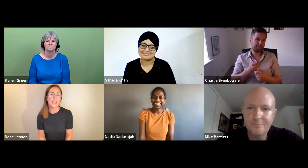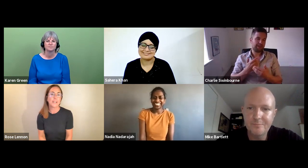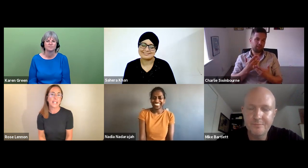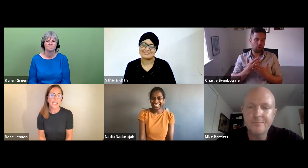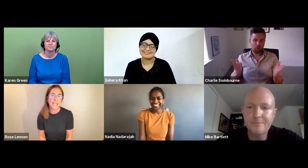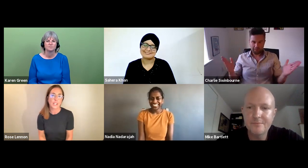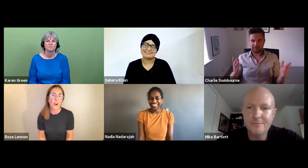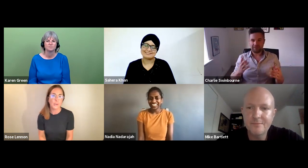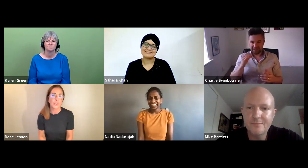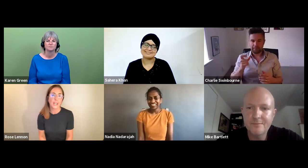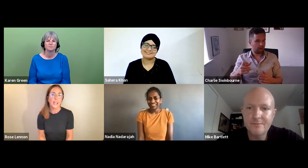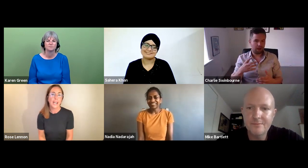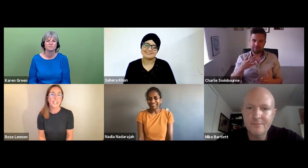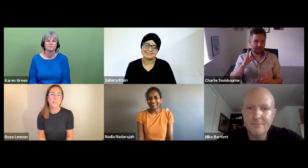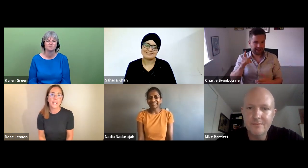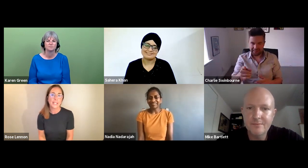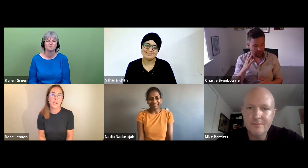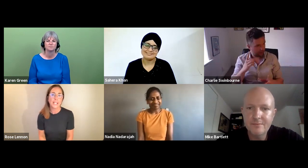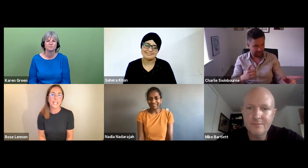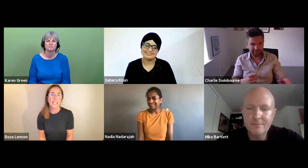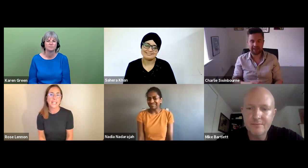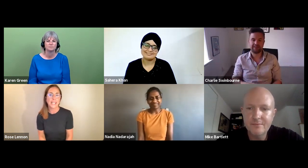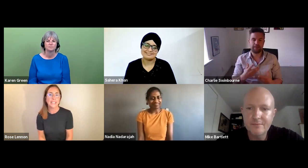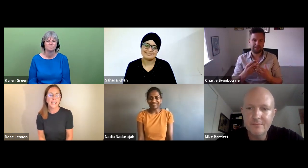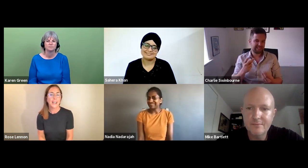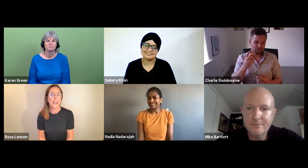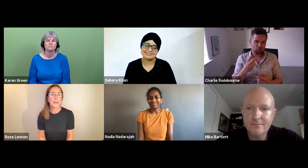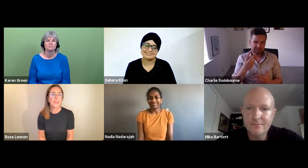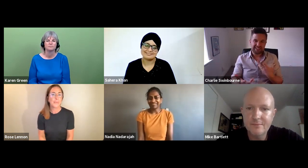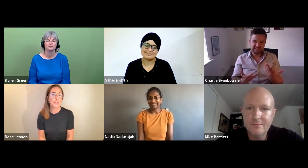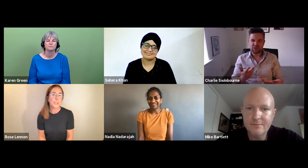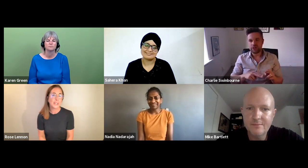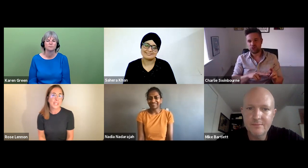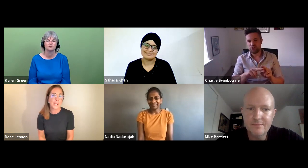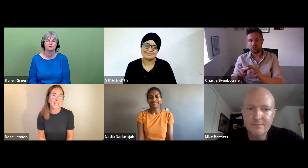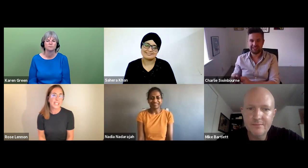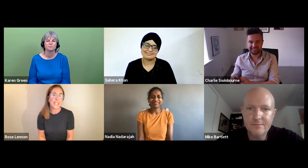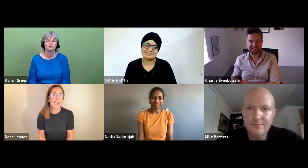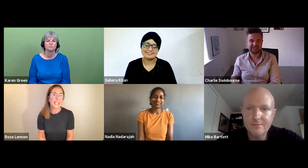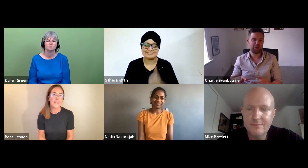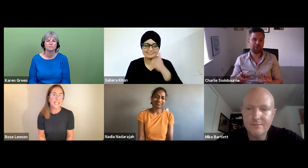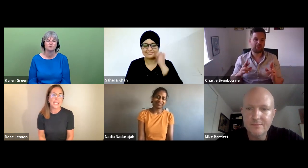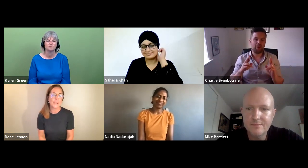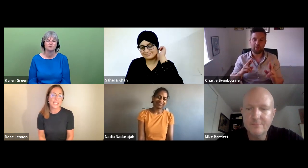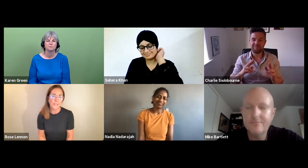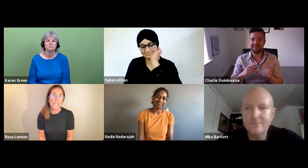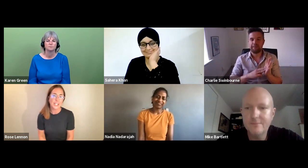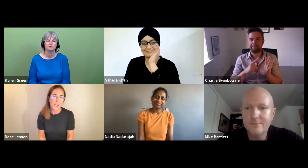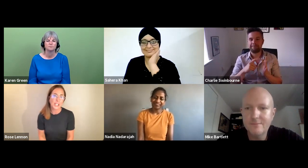then realizing as I got older, actually embracing my identity was the best thing I ever did. It was definitely a